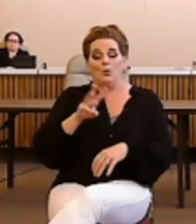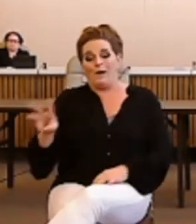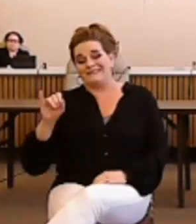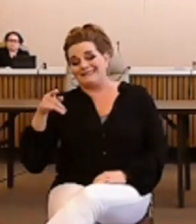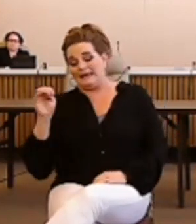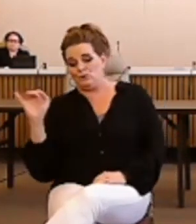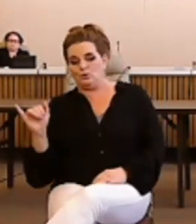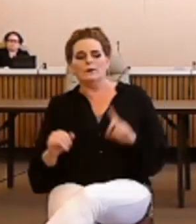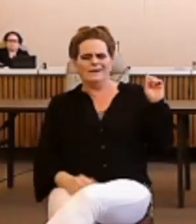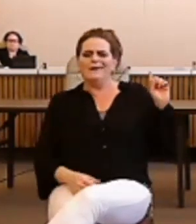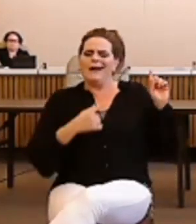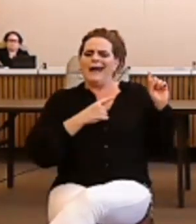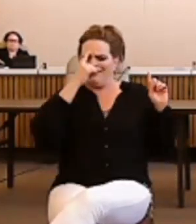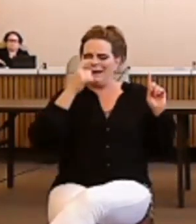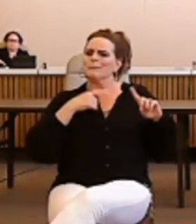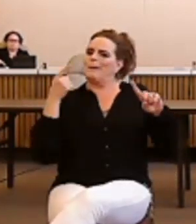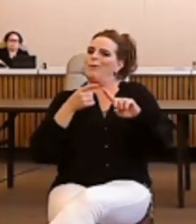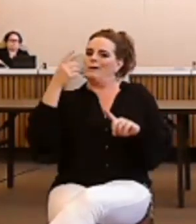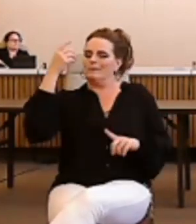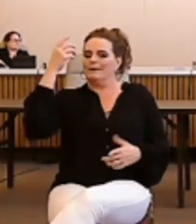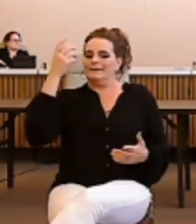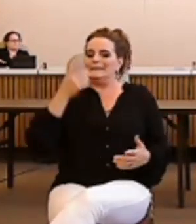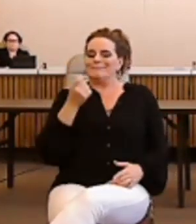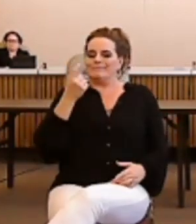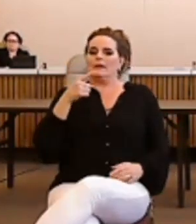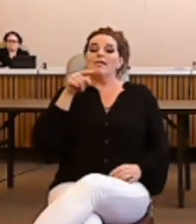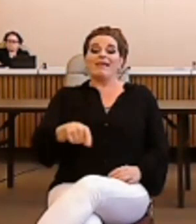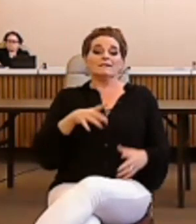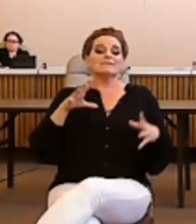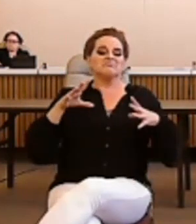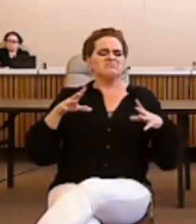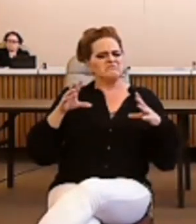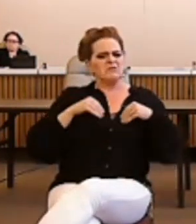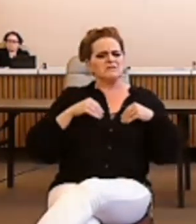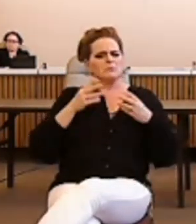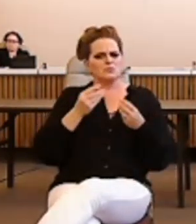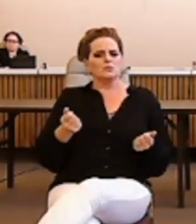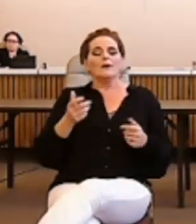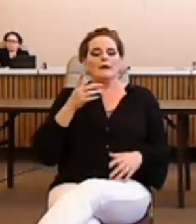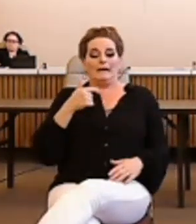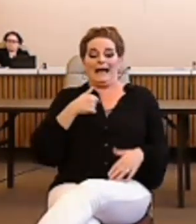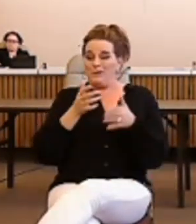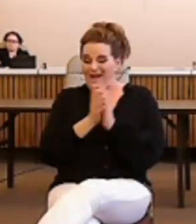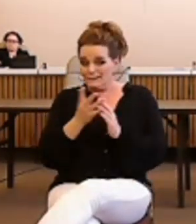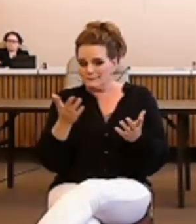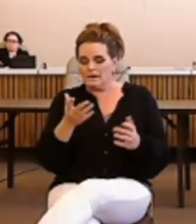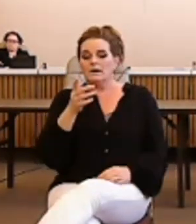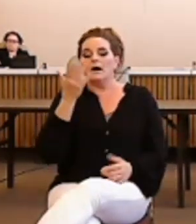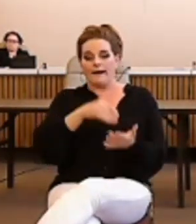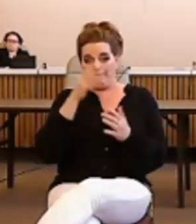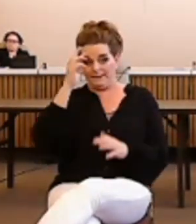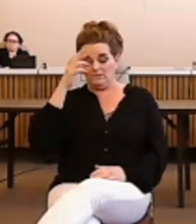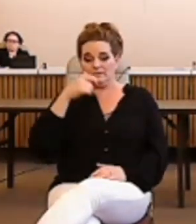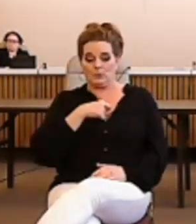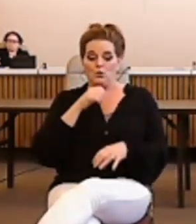sure you want to do that. So that's my point is that's an acceptable solution. All I would ask is that, again, because there's going to be